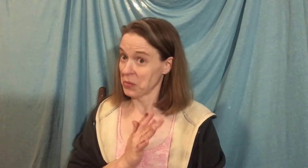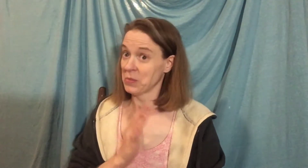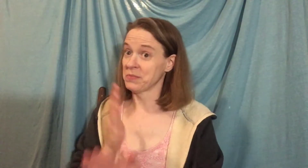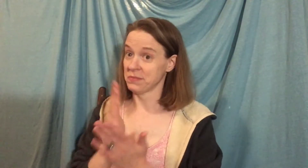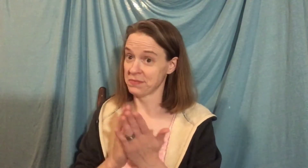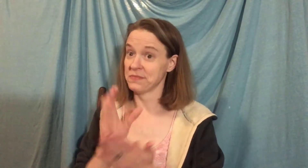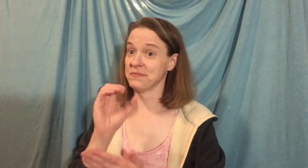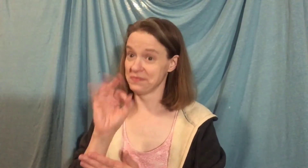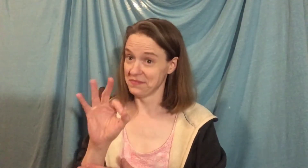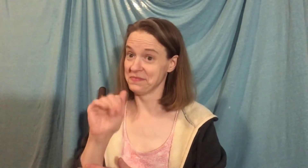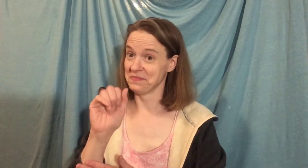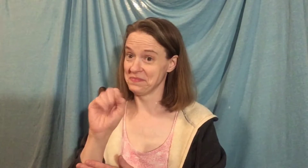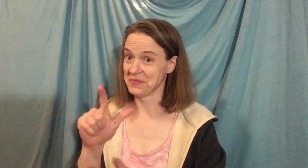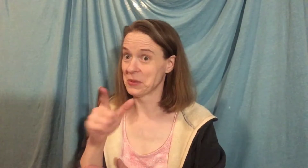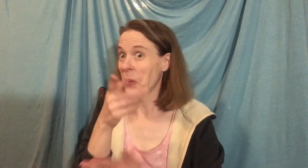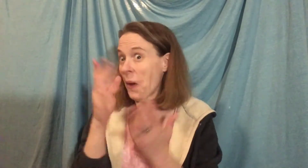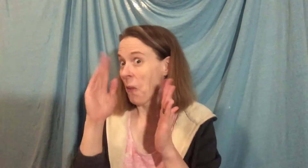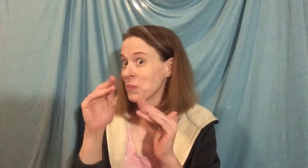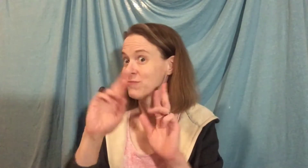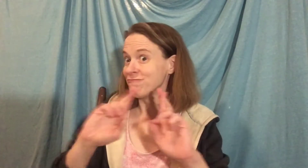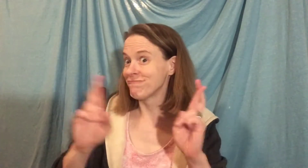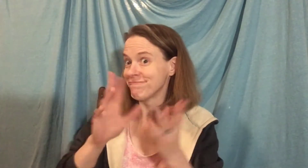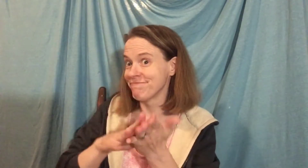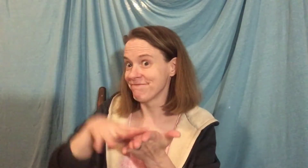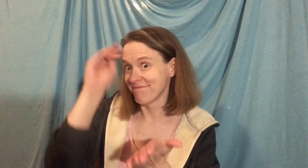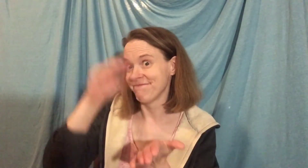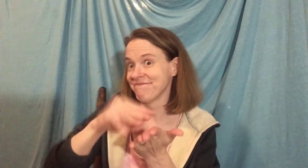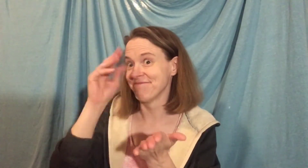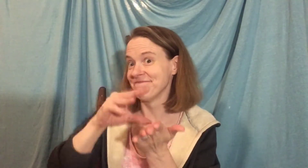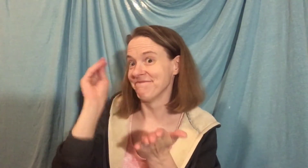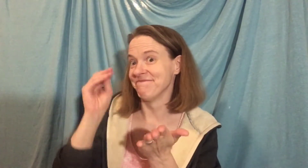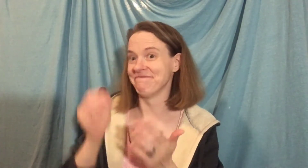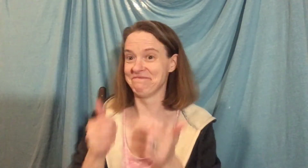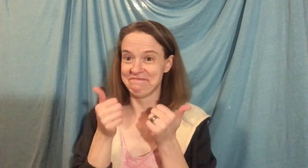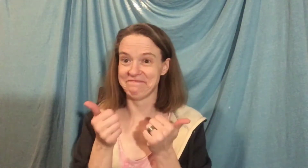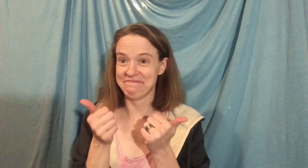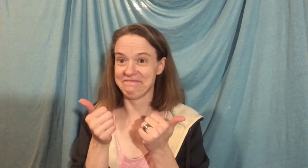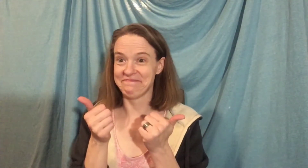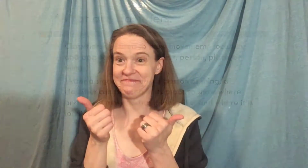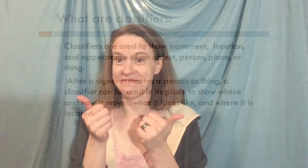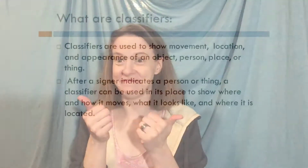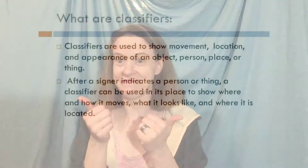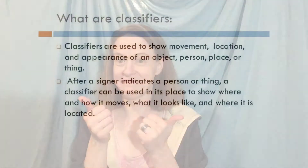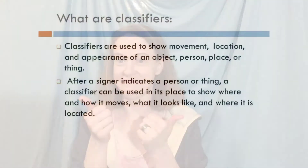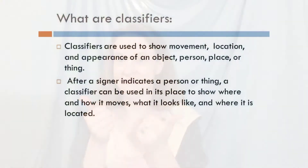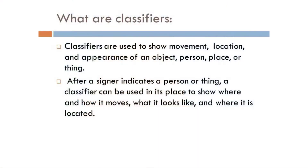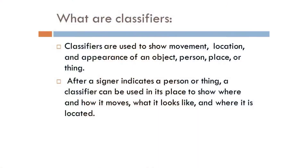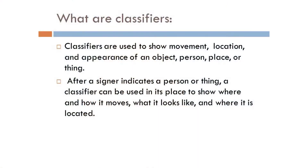They are a really cool part of ASL, and I hope you're ready to learn.